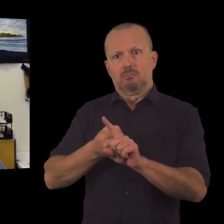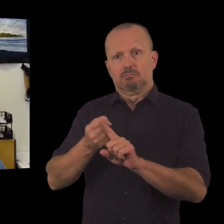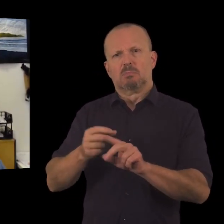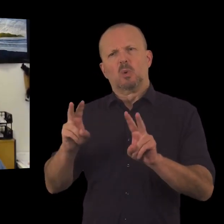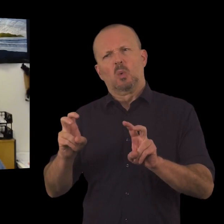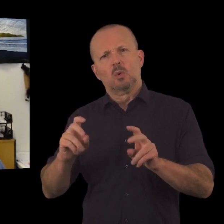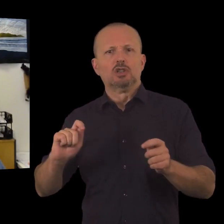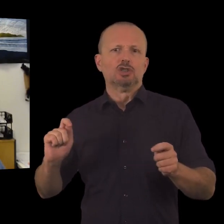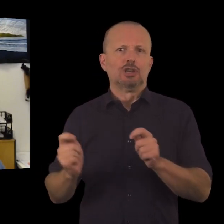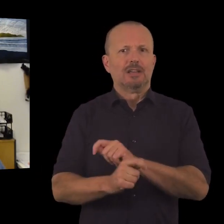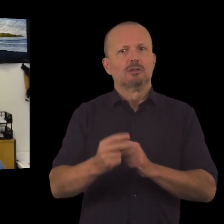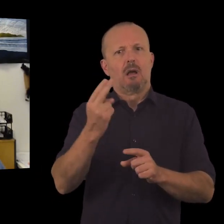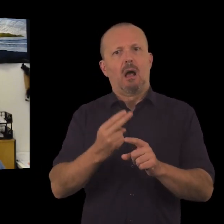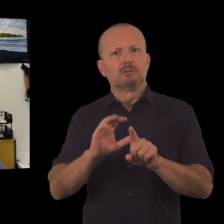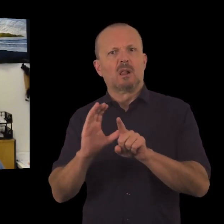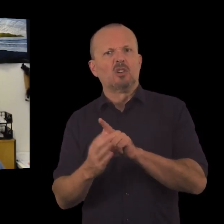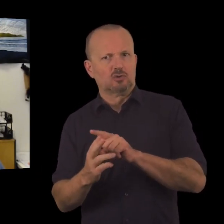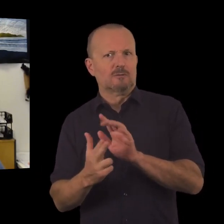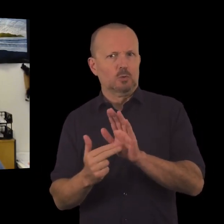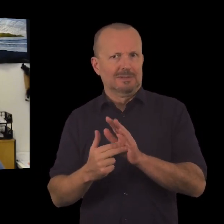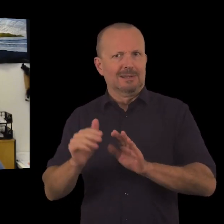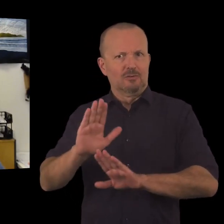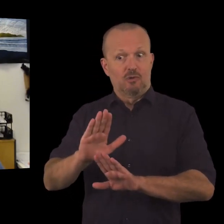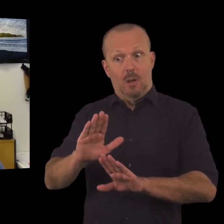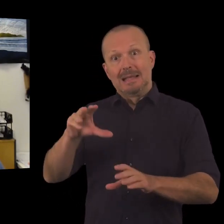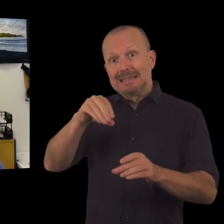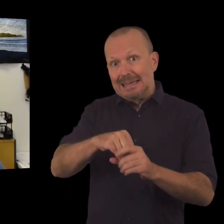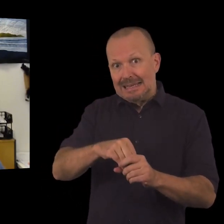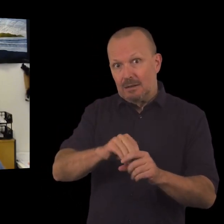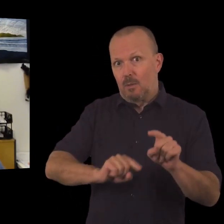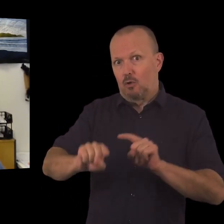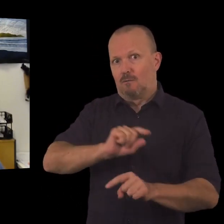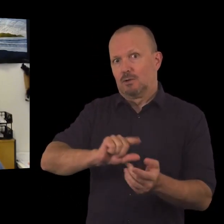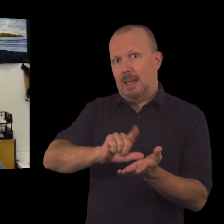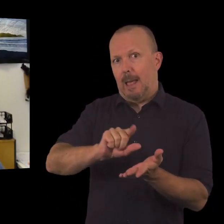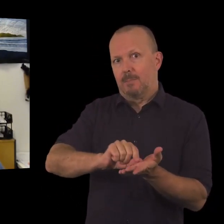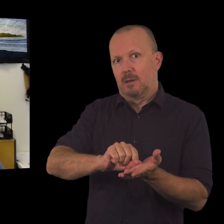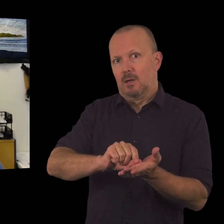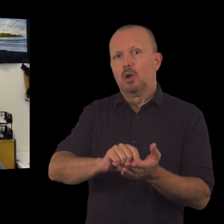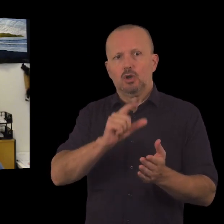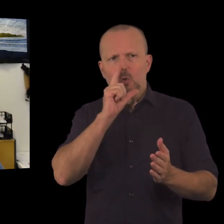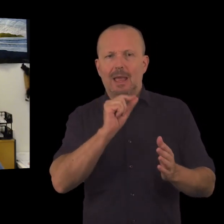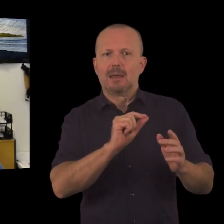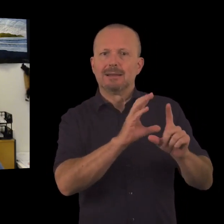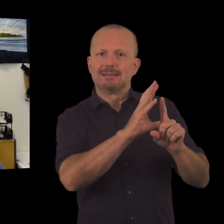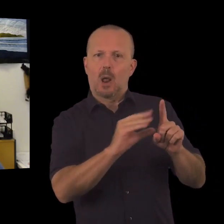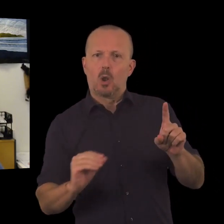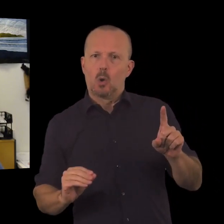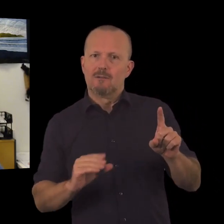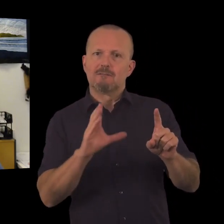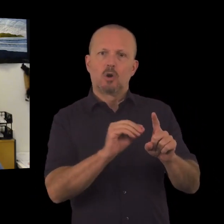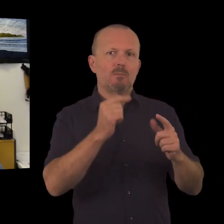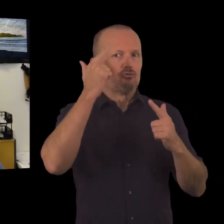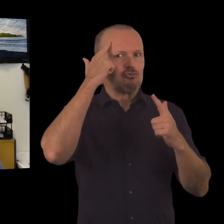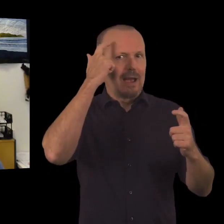Arts, Culture and Creativity in Aotearoa, is in the conference app and downloadable from the Creative